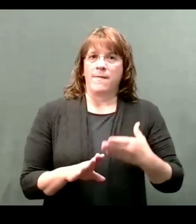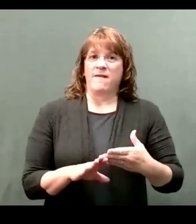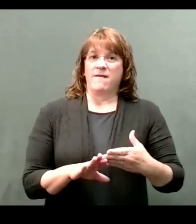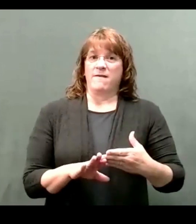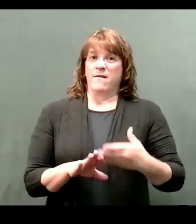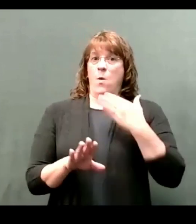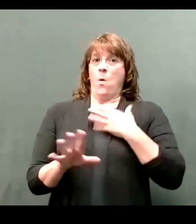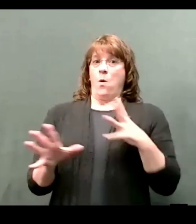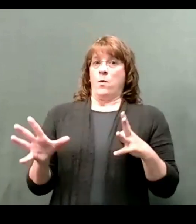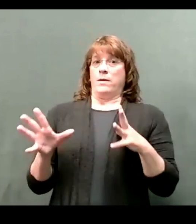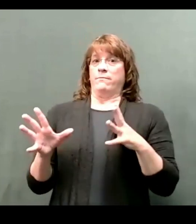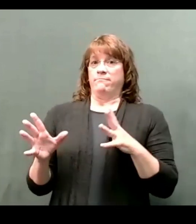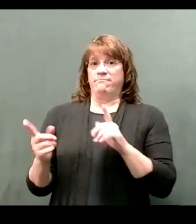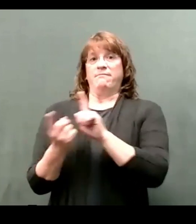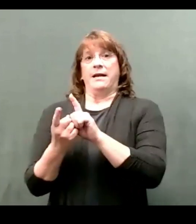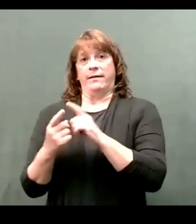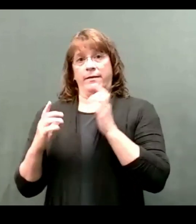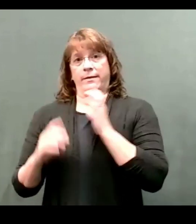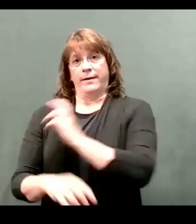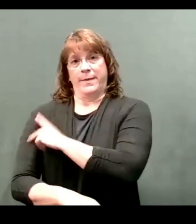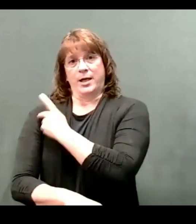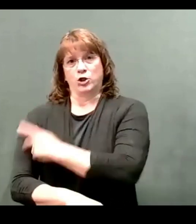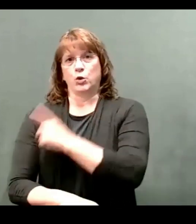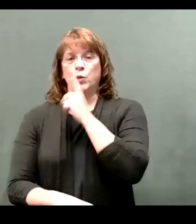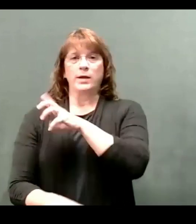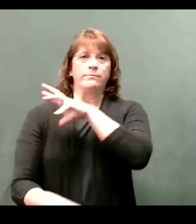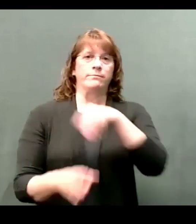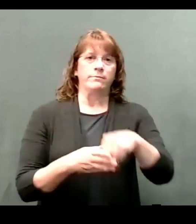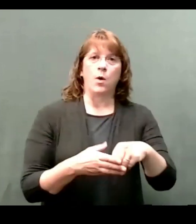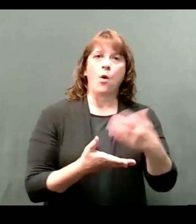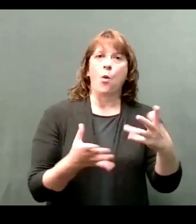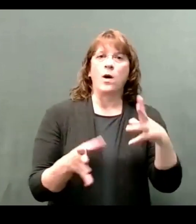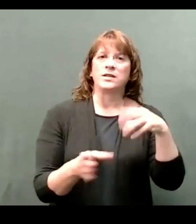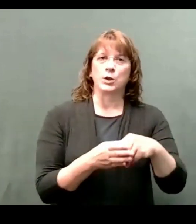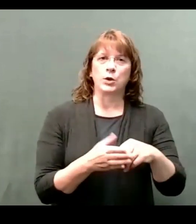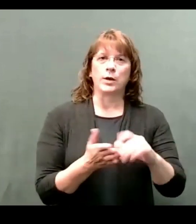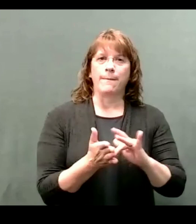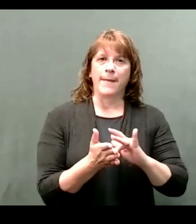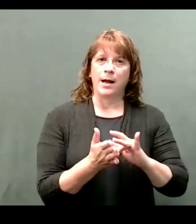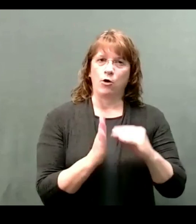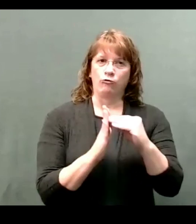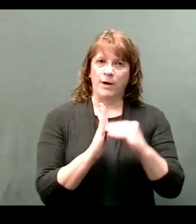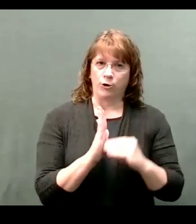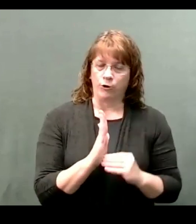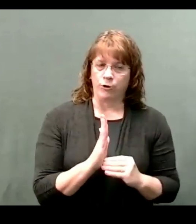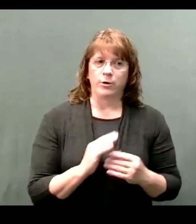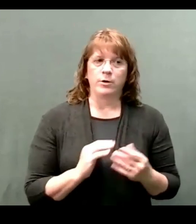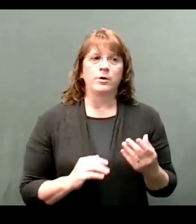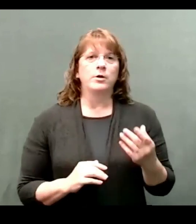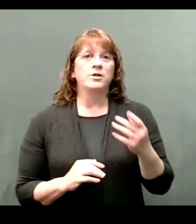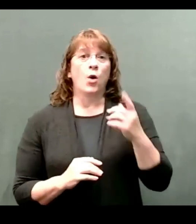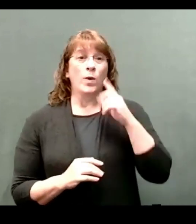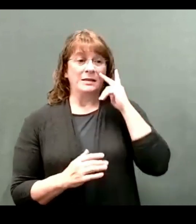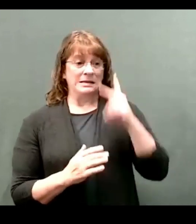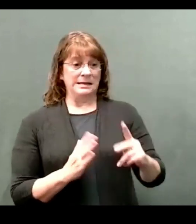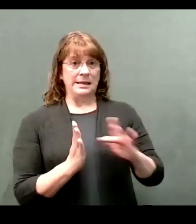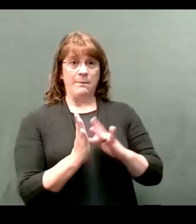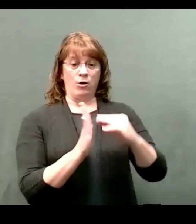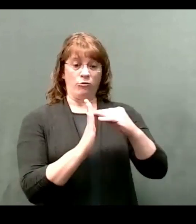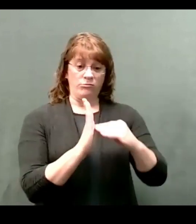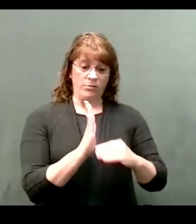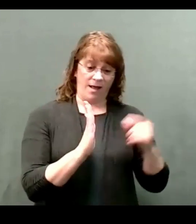a patient, is really tied to what's captured in the medical record. And thinking about the fact that we see the medical